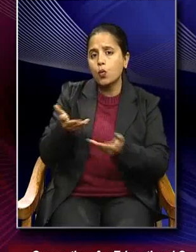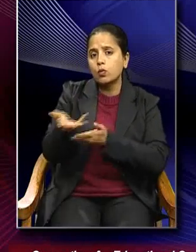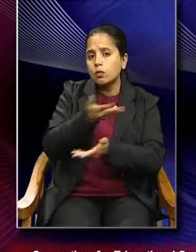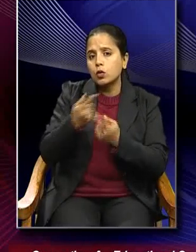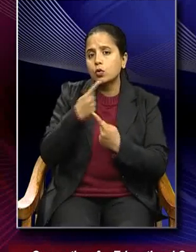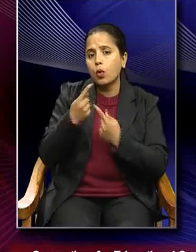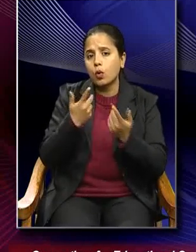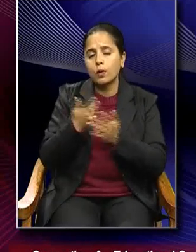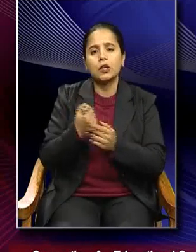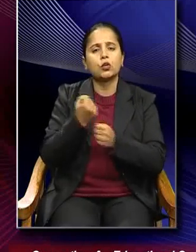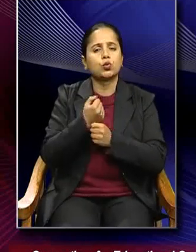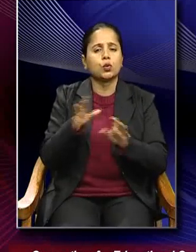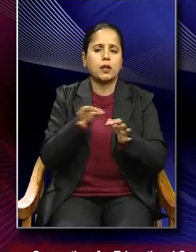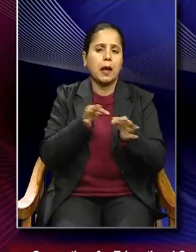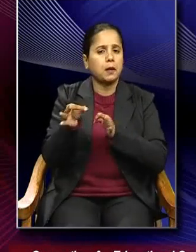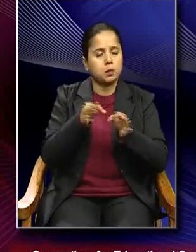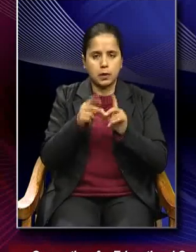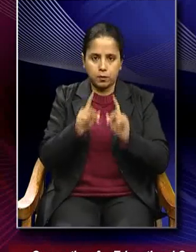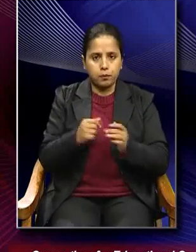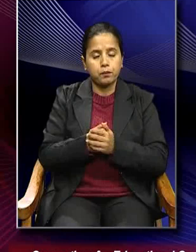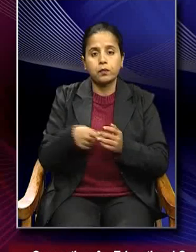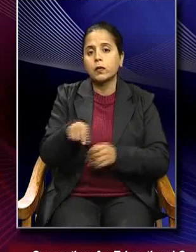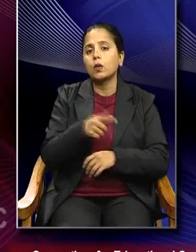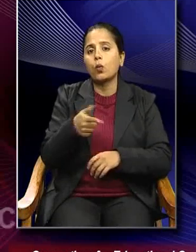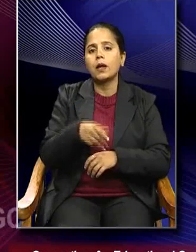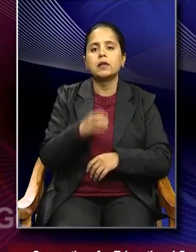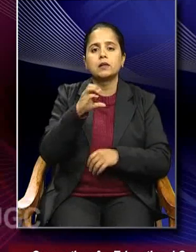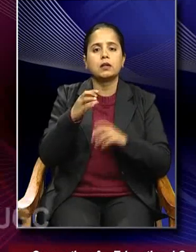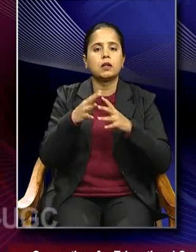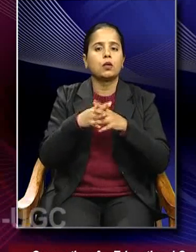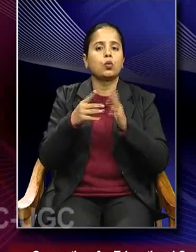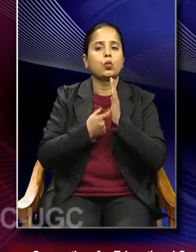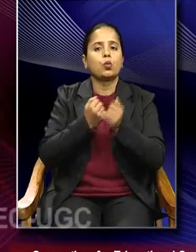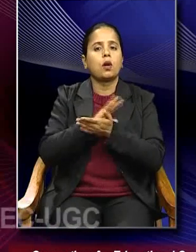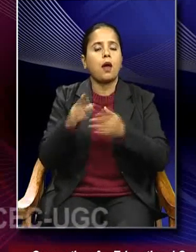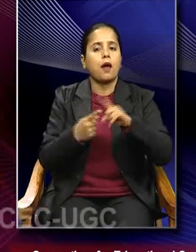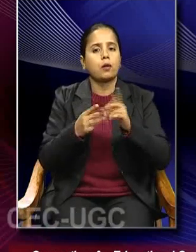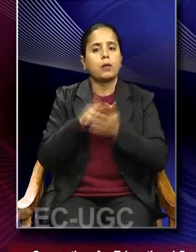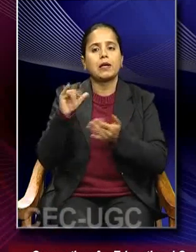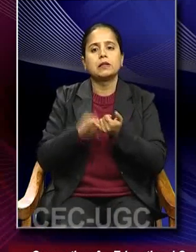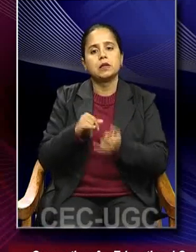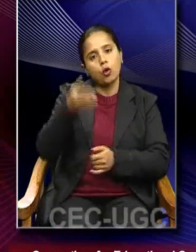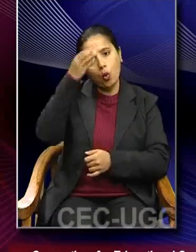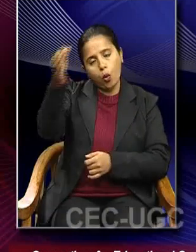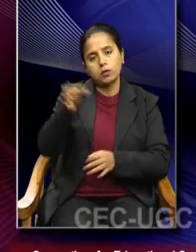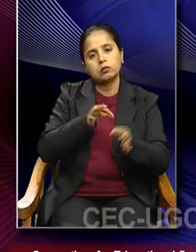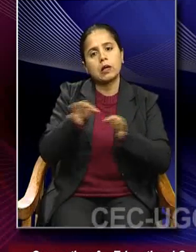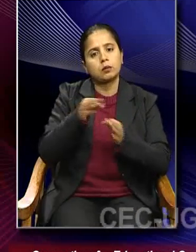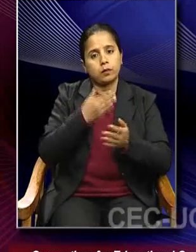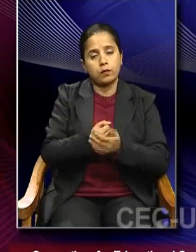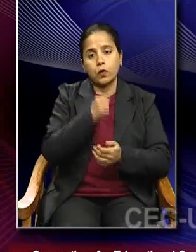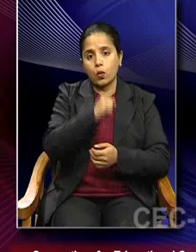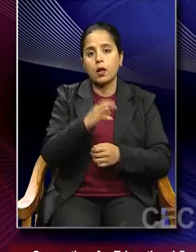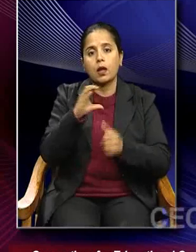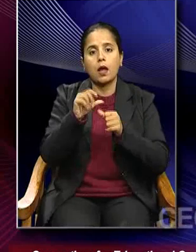The general description is what C. Wright Mills called concept with a